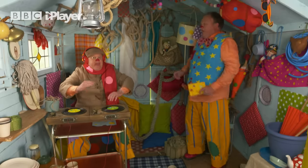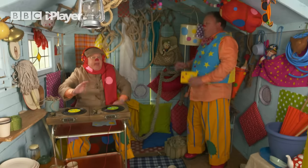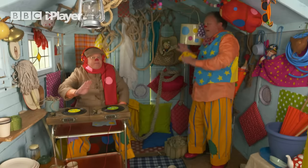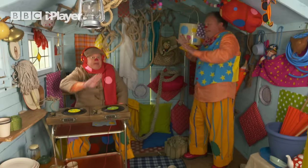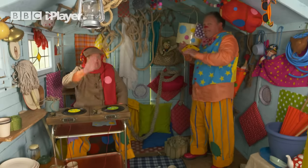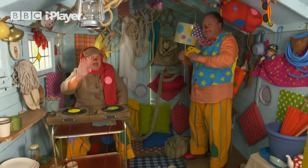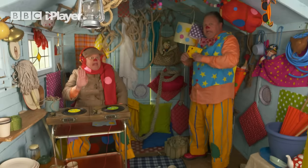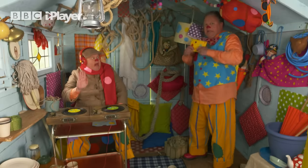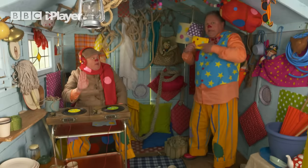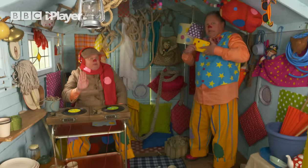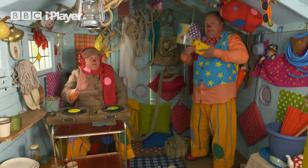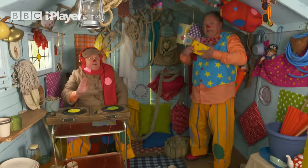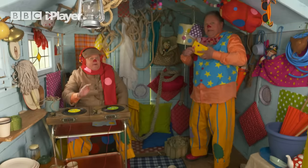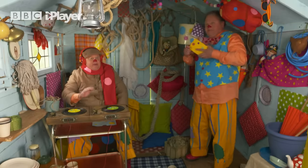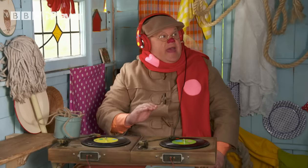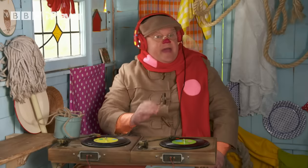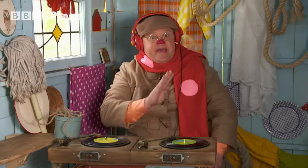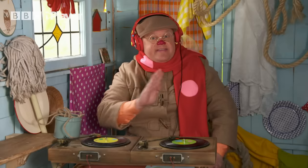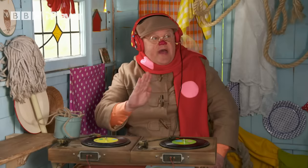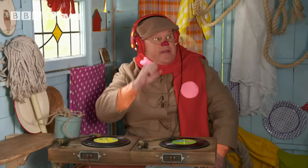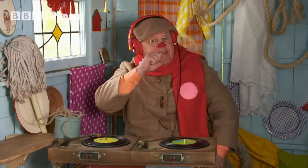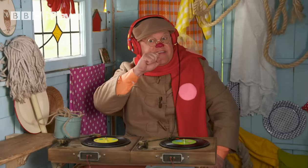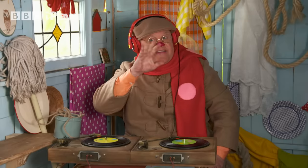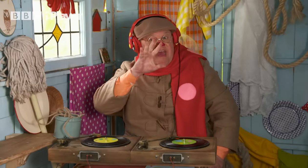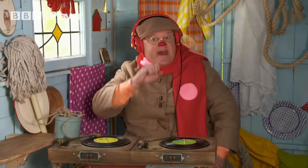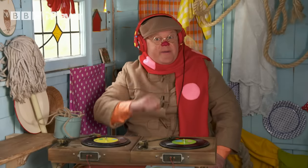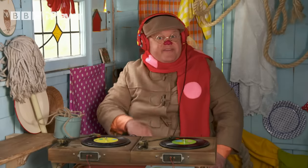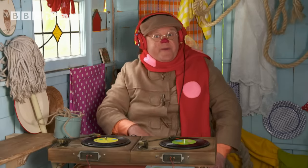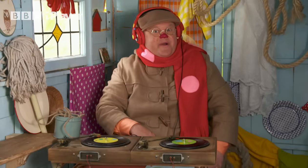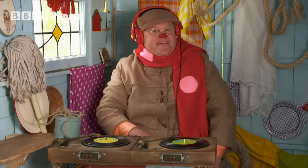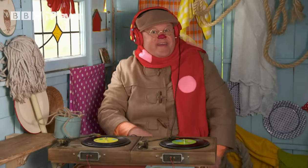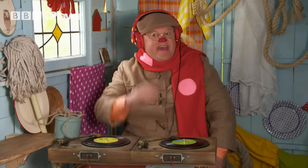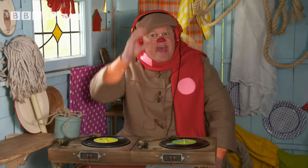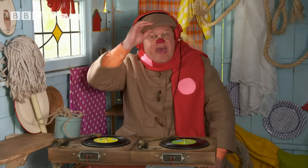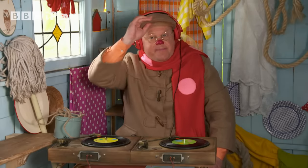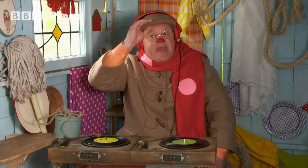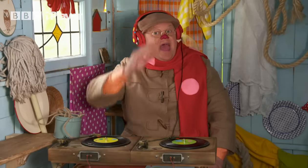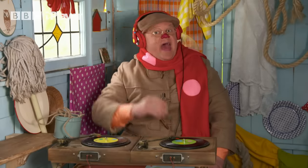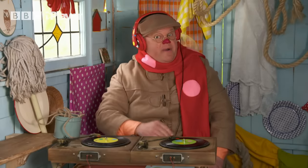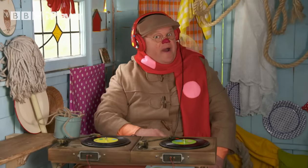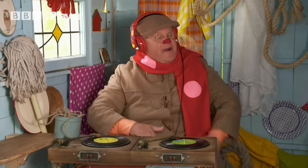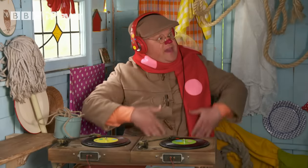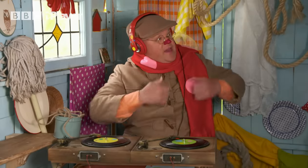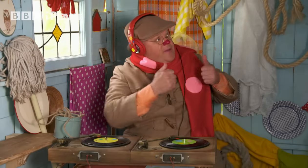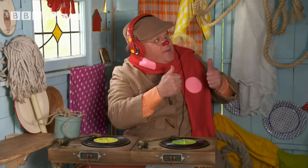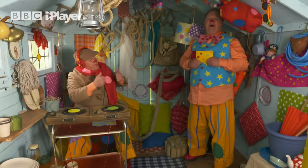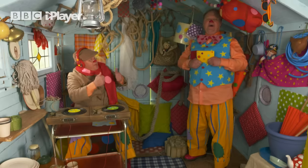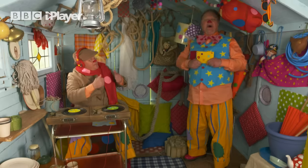Tumble! Oh! Hello, the boy! There's no need to shout! How are you?